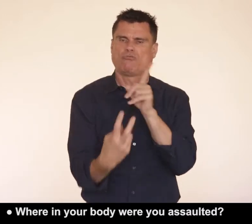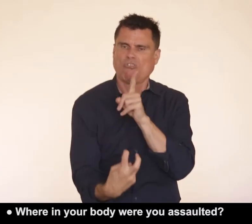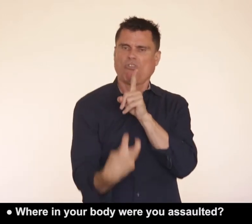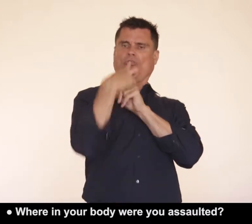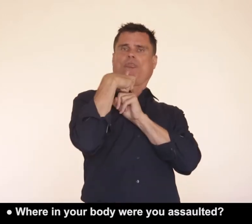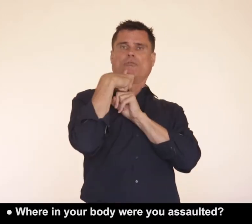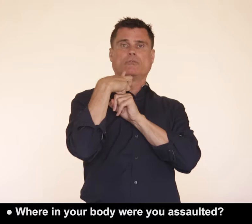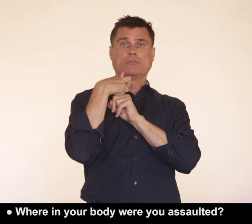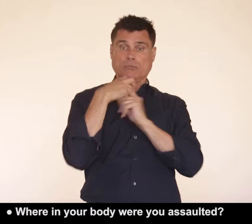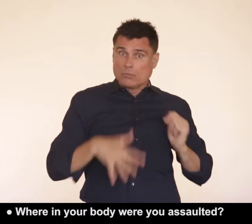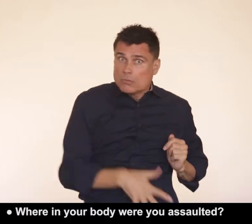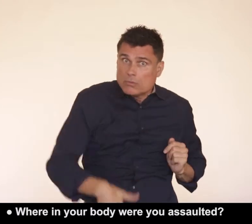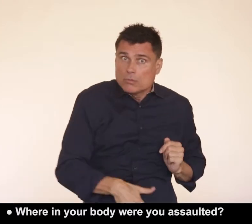where in your body were you assaulted?